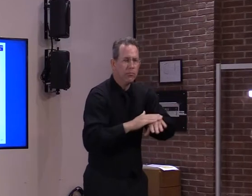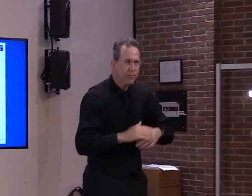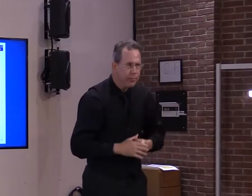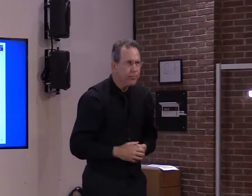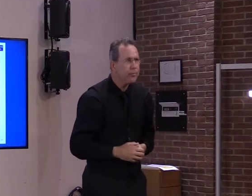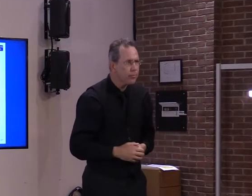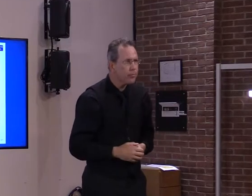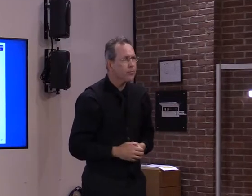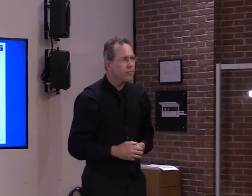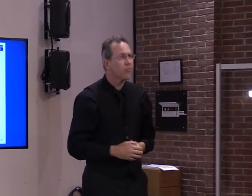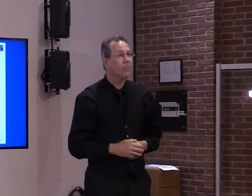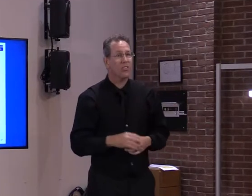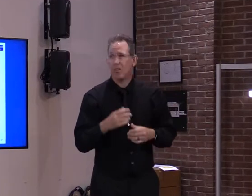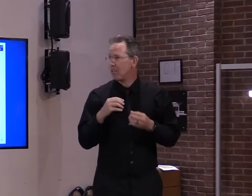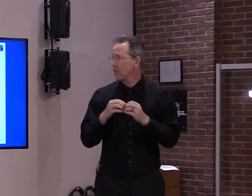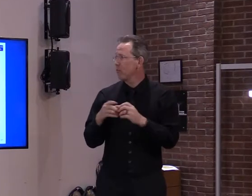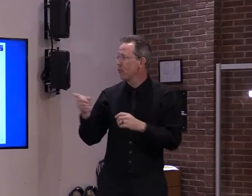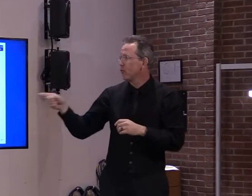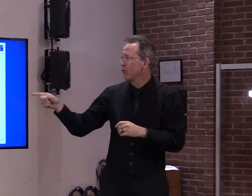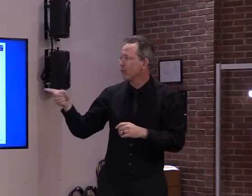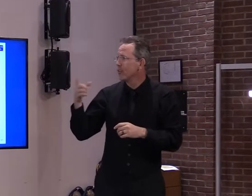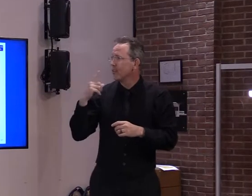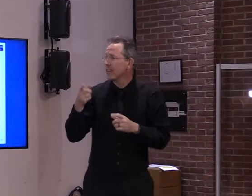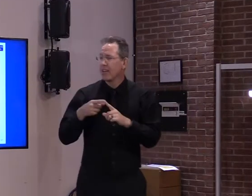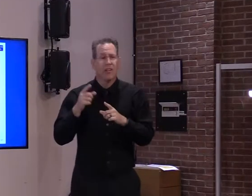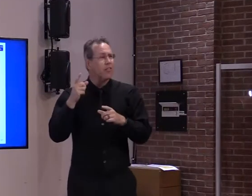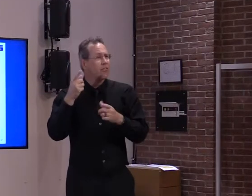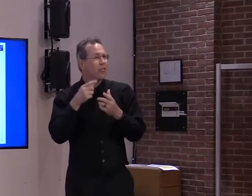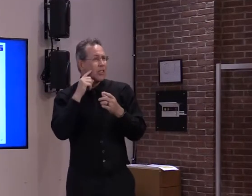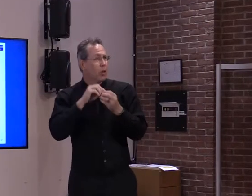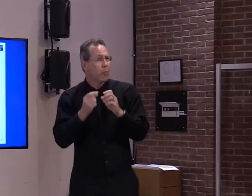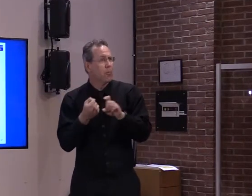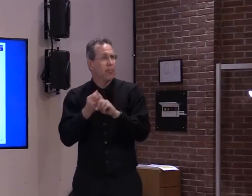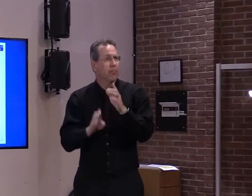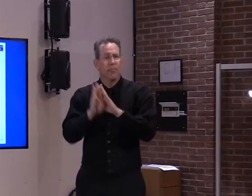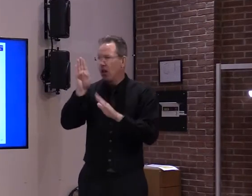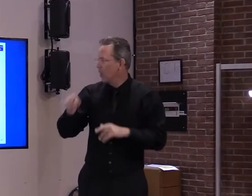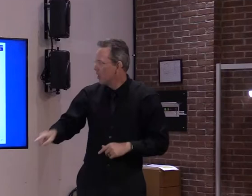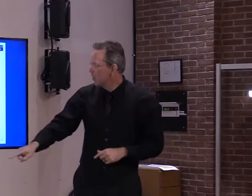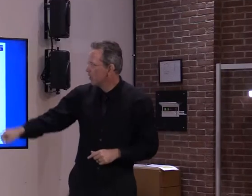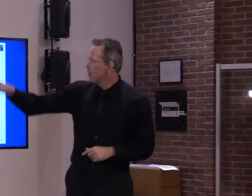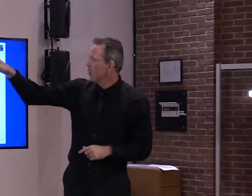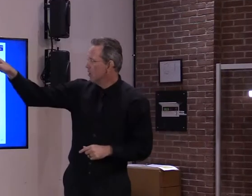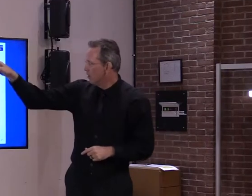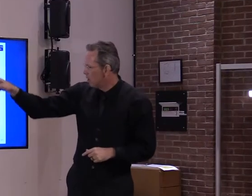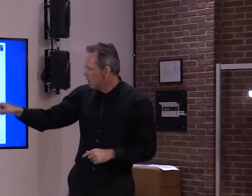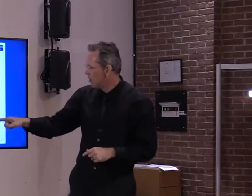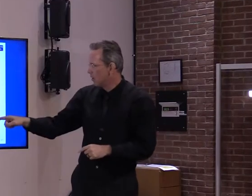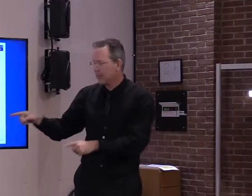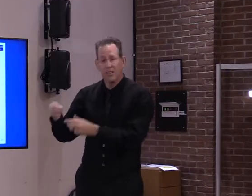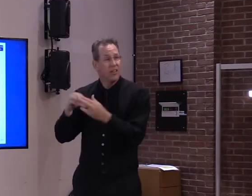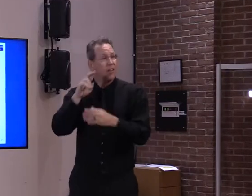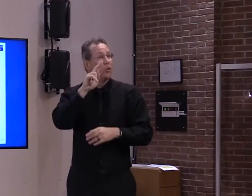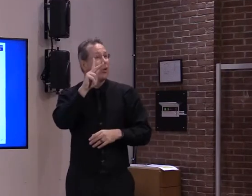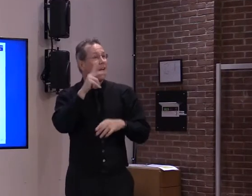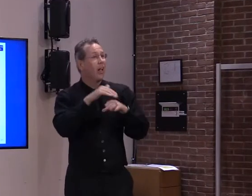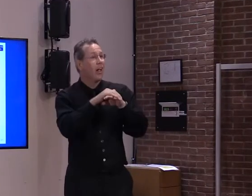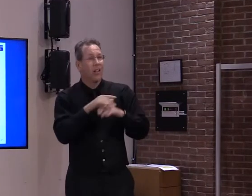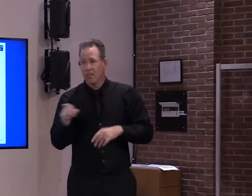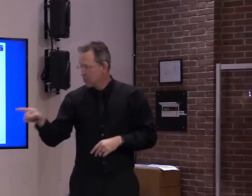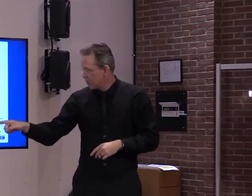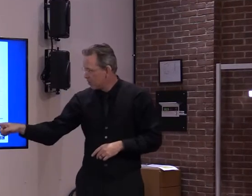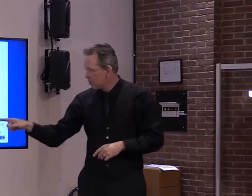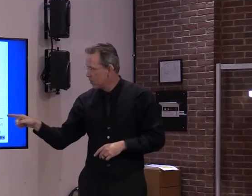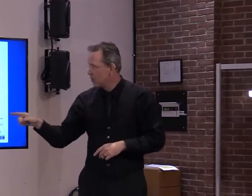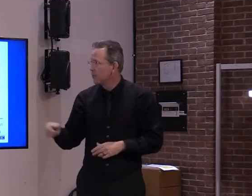about threefold from where they were in April. But when you look at the cause of that increase, you can